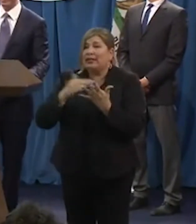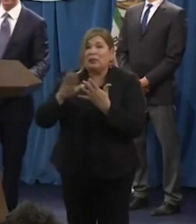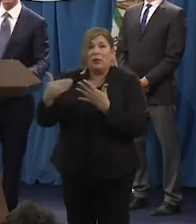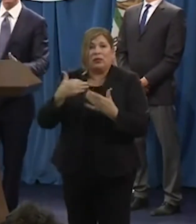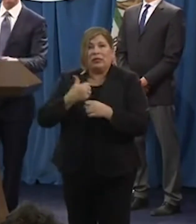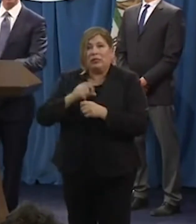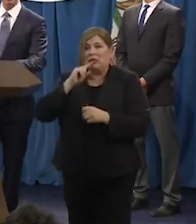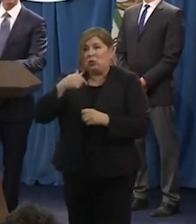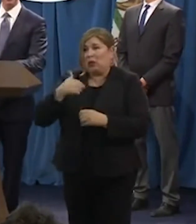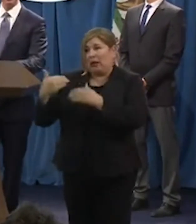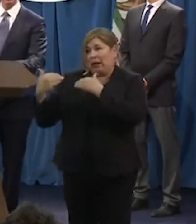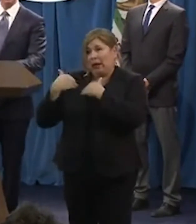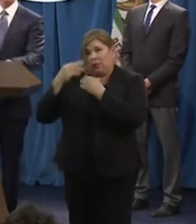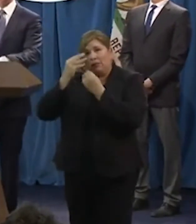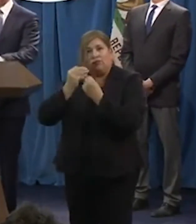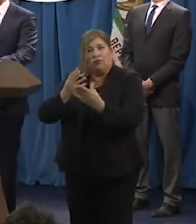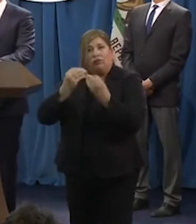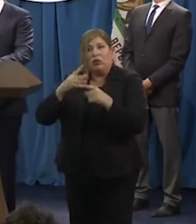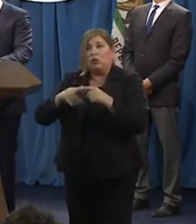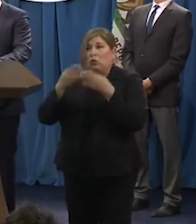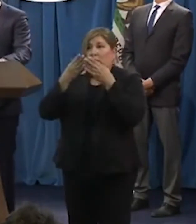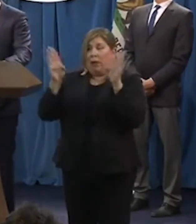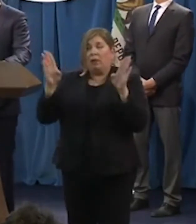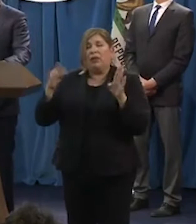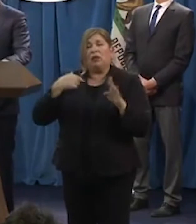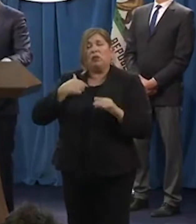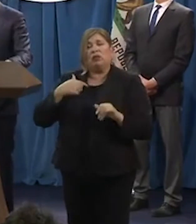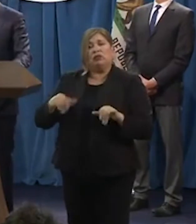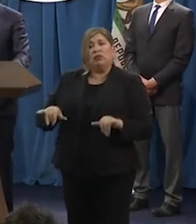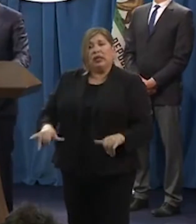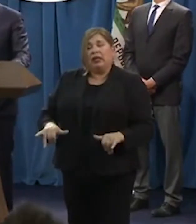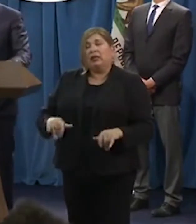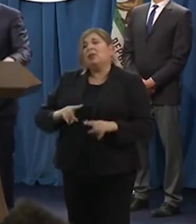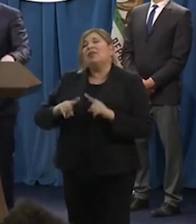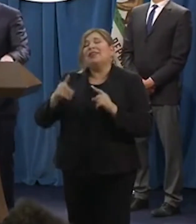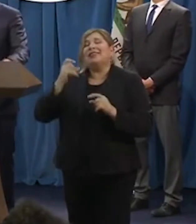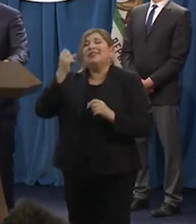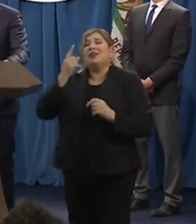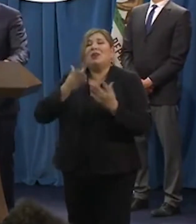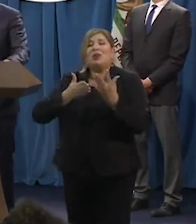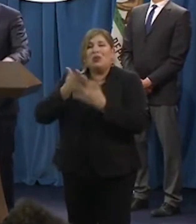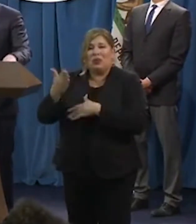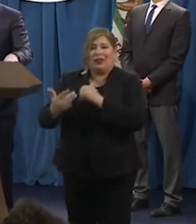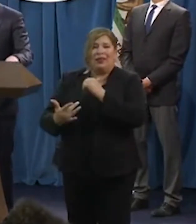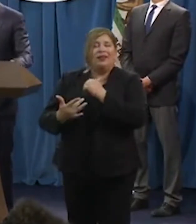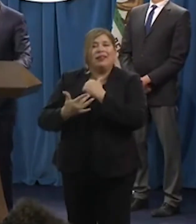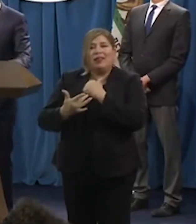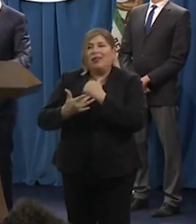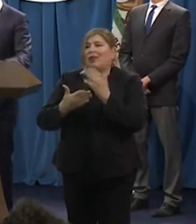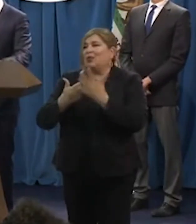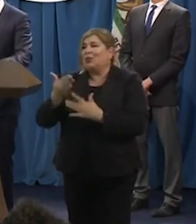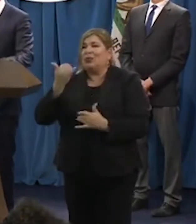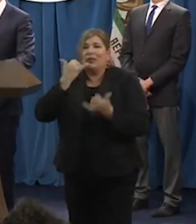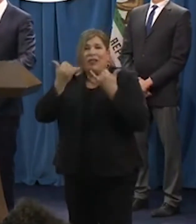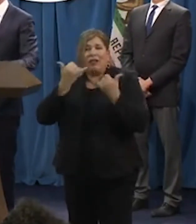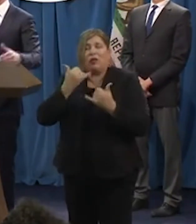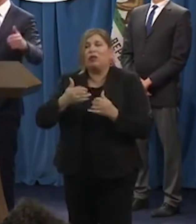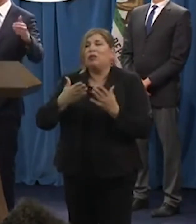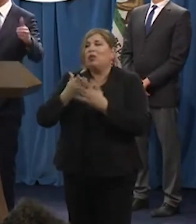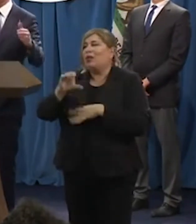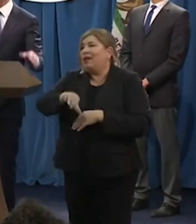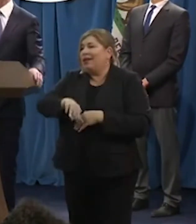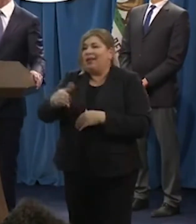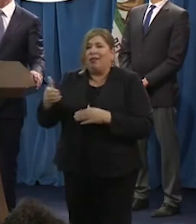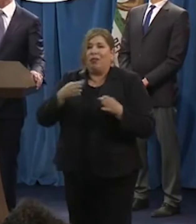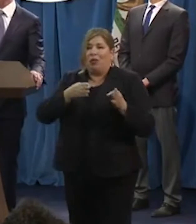accountability to the public are being preserved, but telephonically, through technology, and through other means and mechanisms.